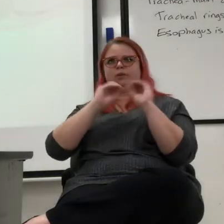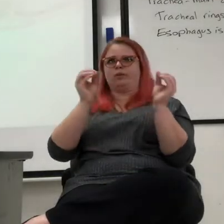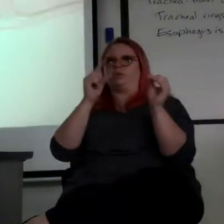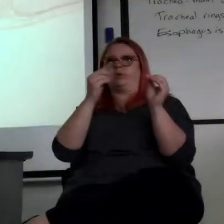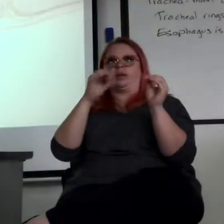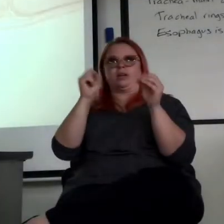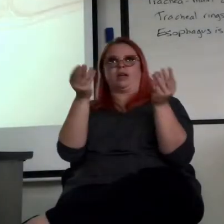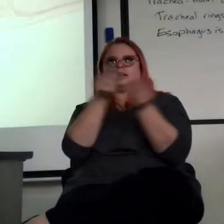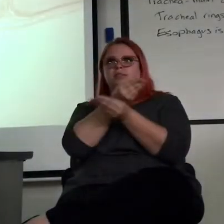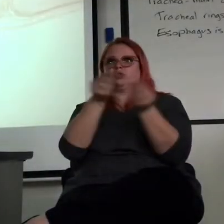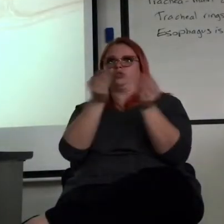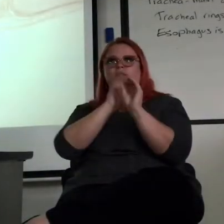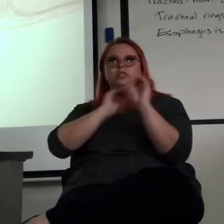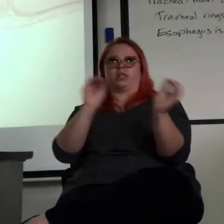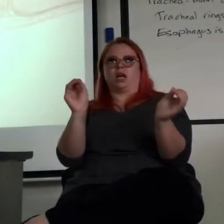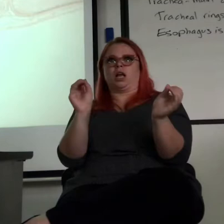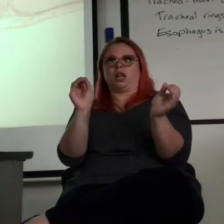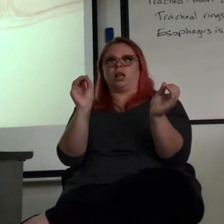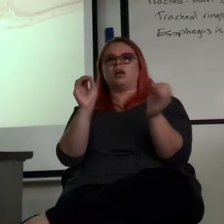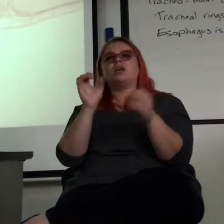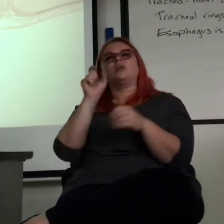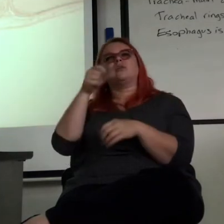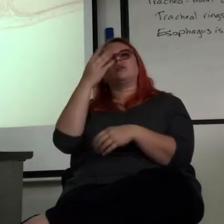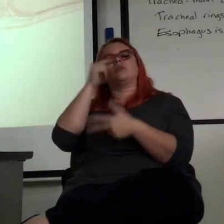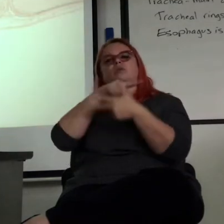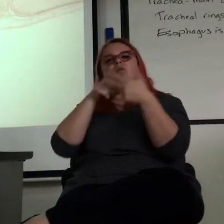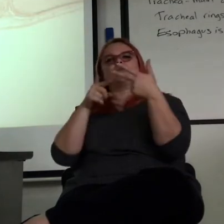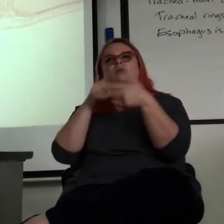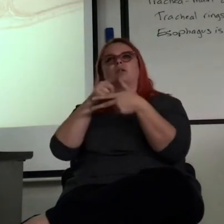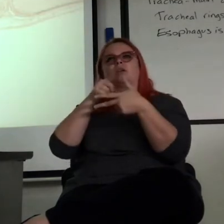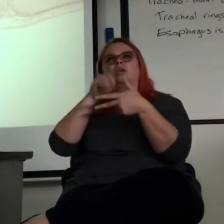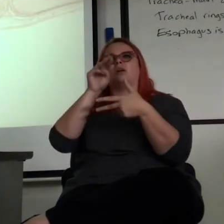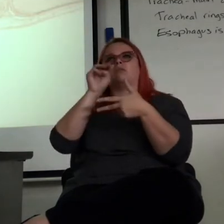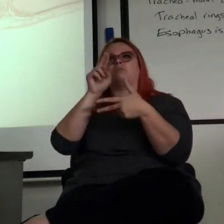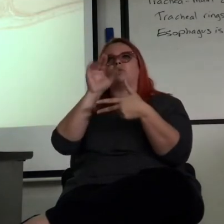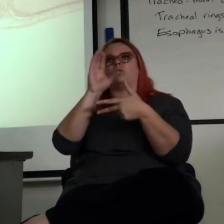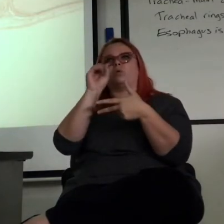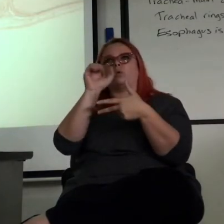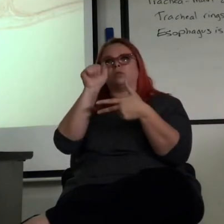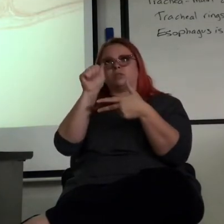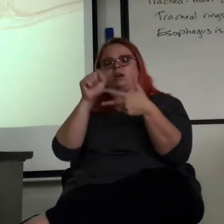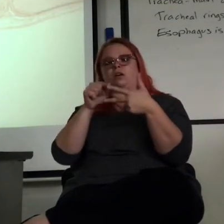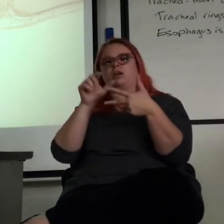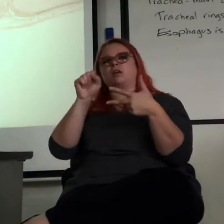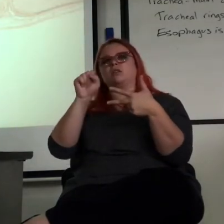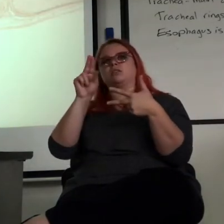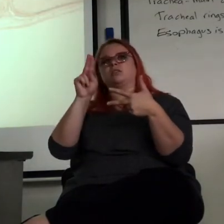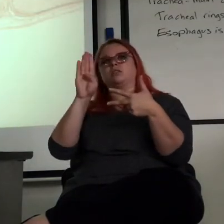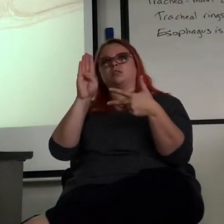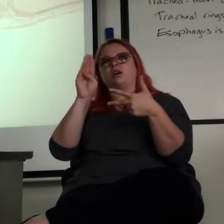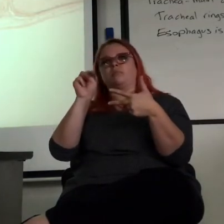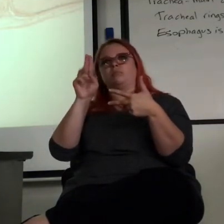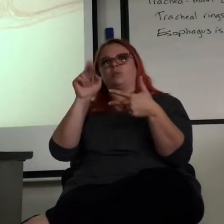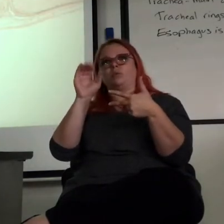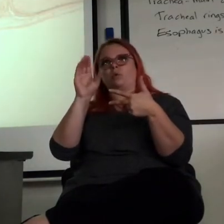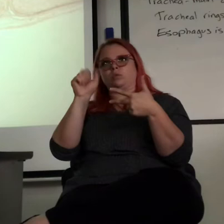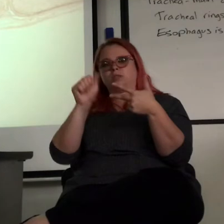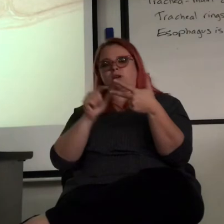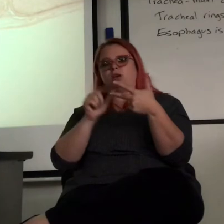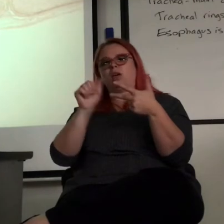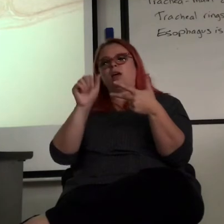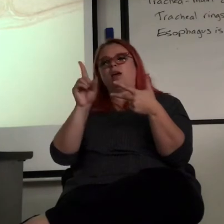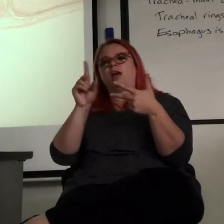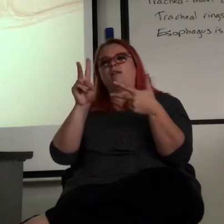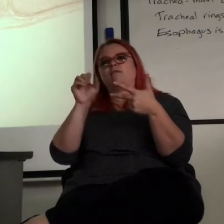know are the three layers, the mucosa, submucosa, and the adventitia. We'll write it out here, but